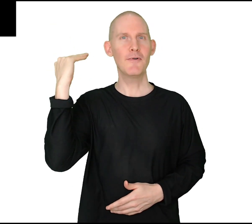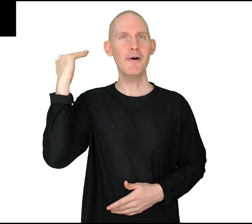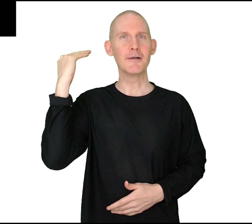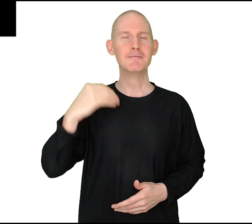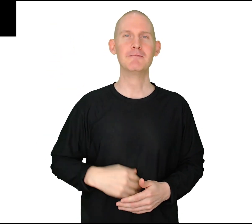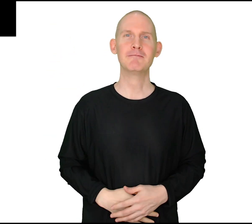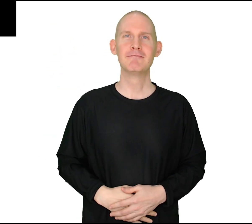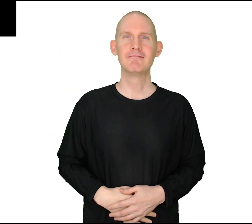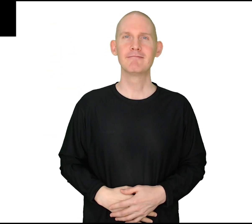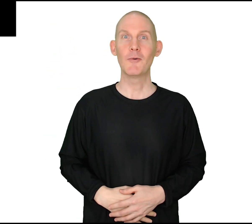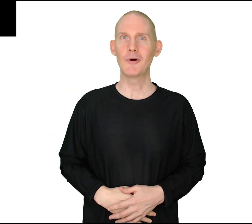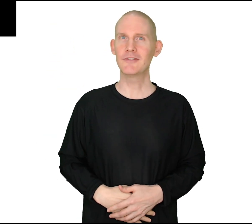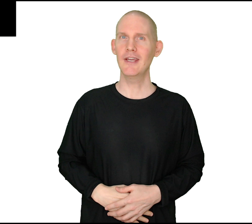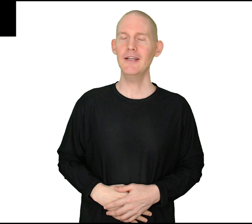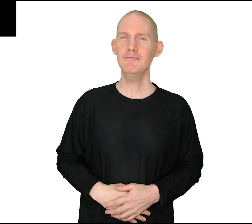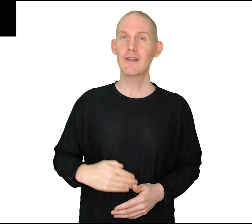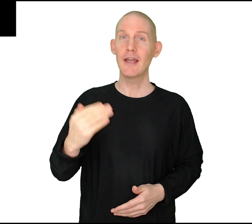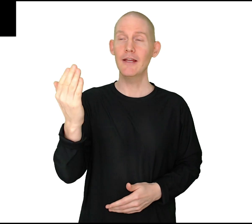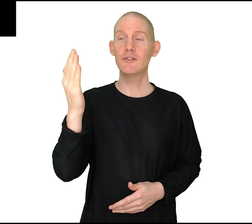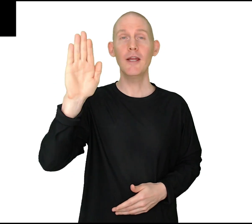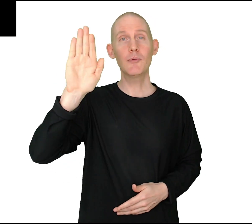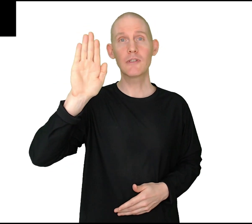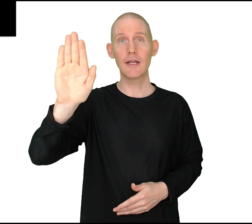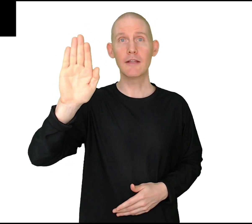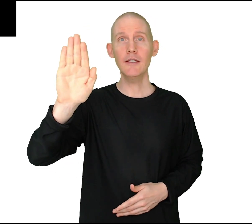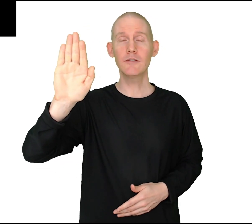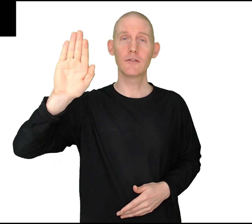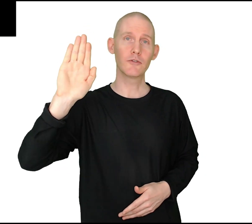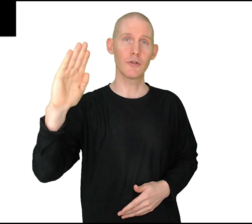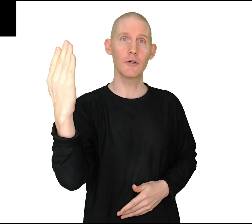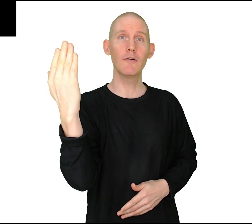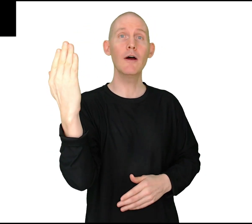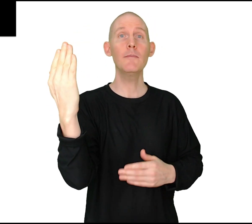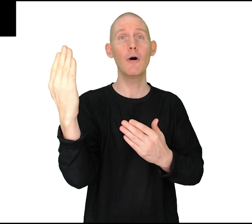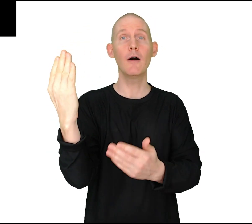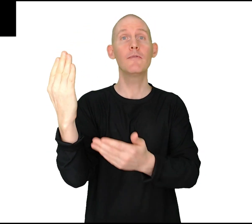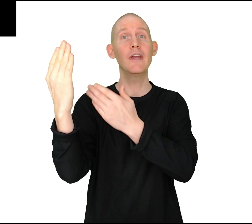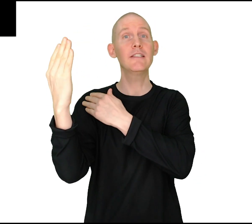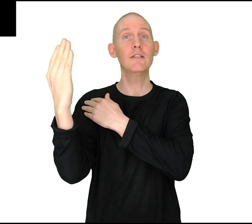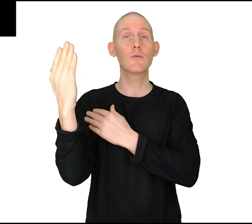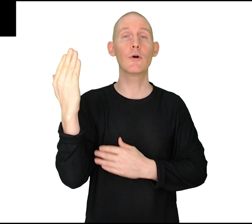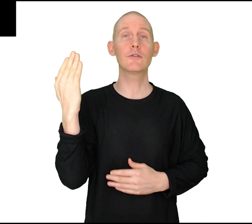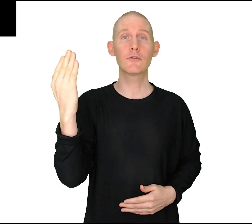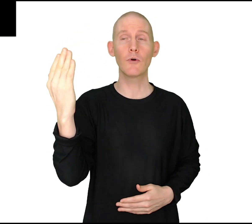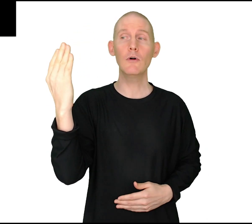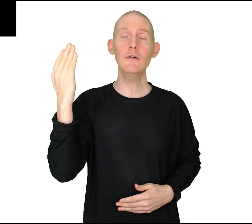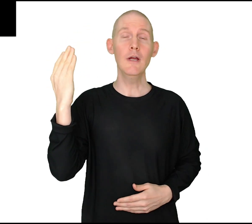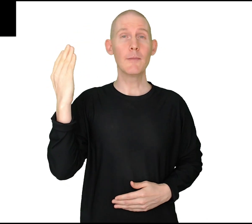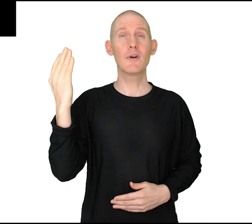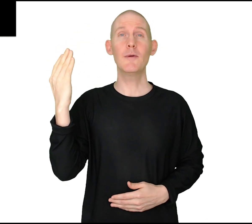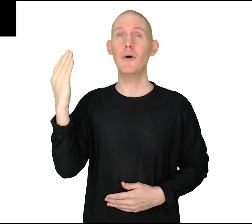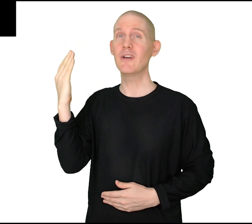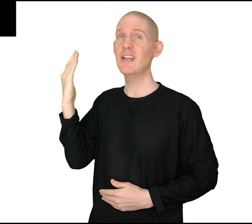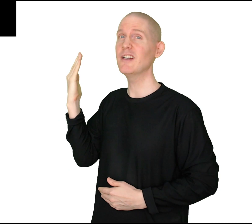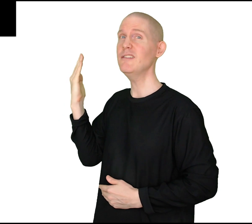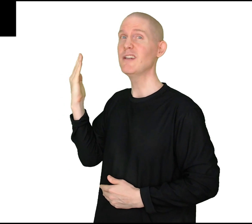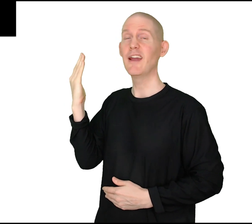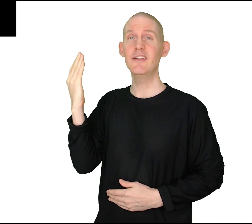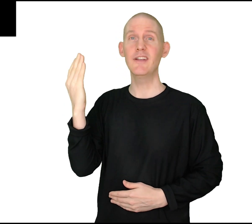before. Once again, the hand shape is like this. Turn it around, palm facing towards your shoulder, put it about here, and then